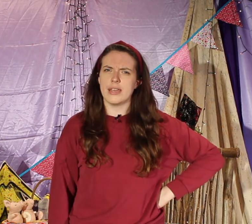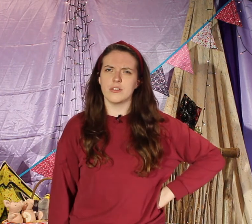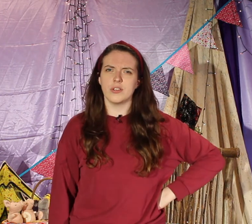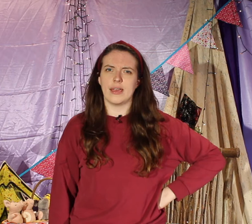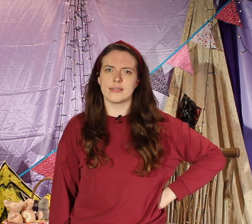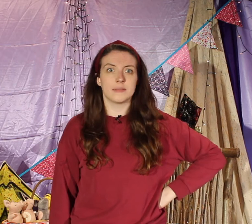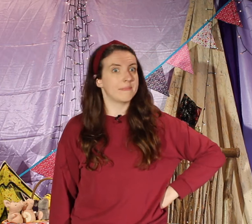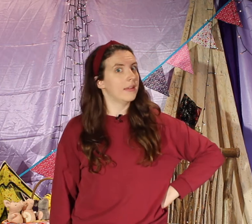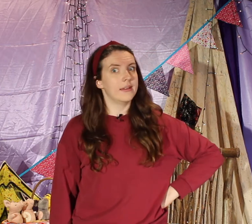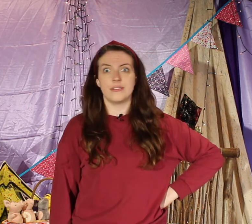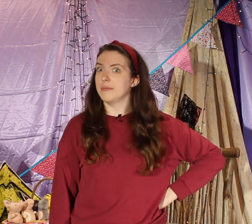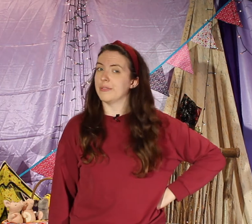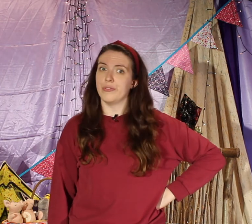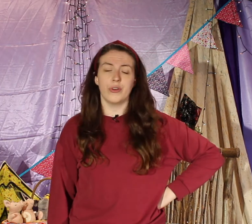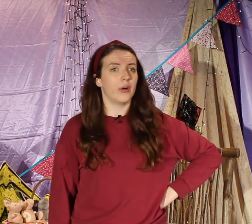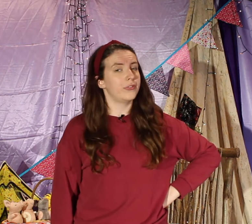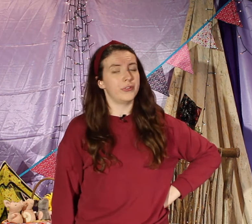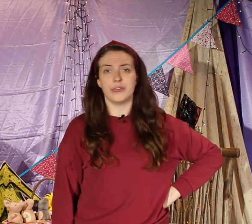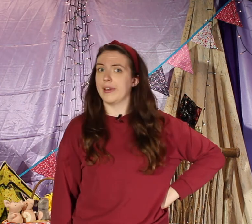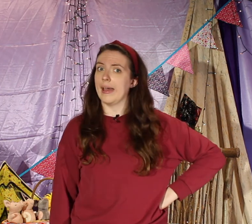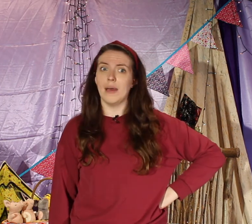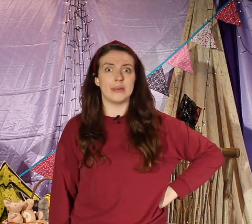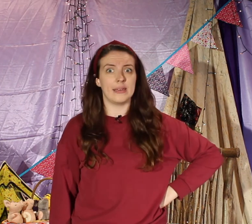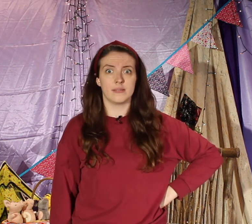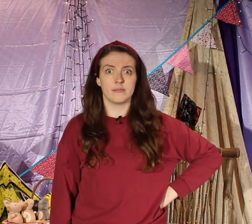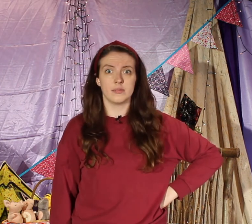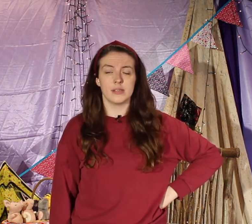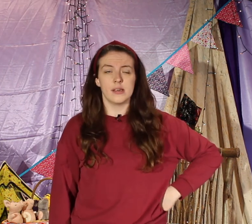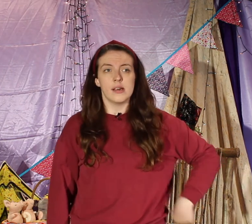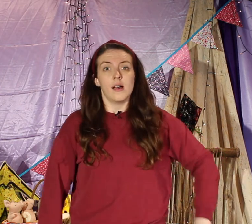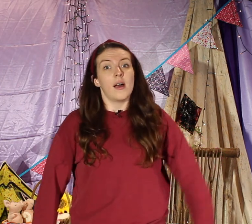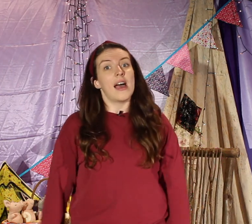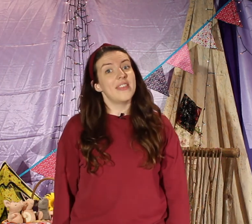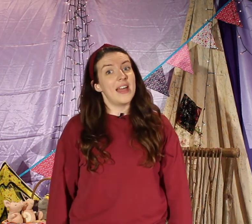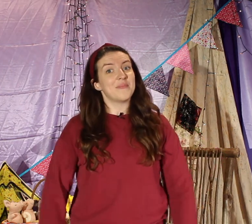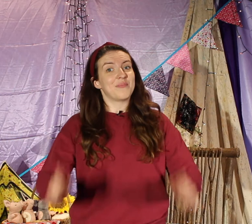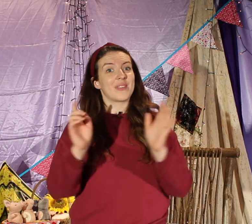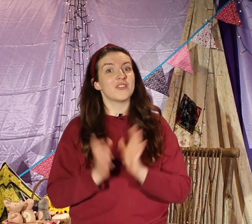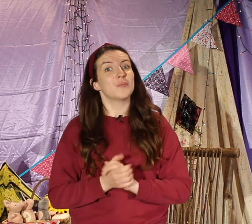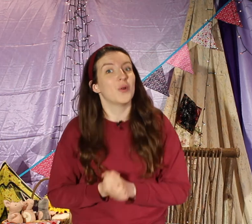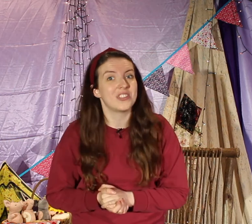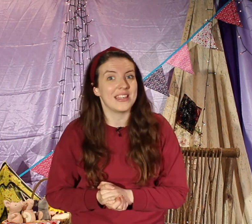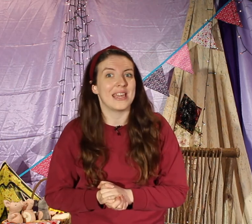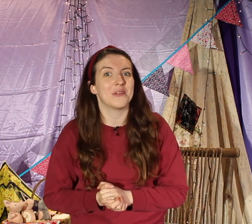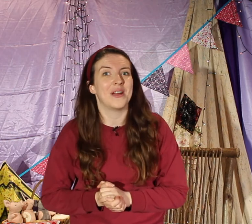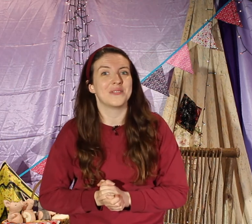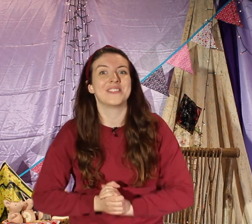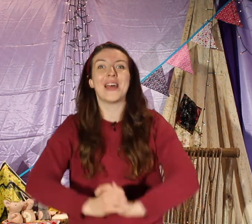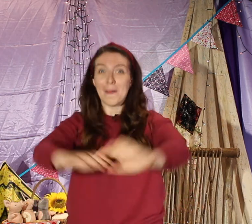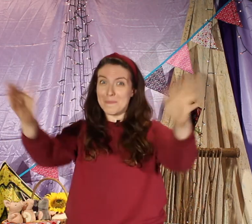do this. She was not too happy. And then Sports Day came around. A